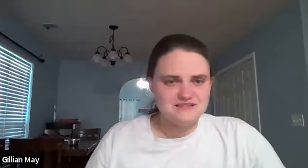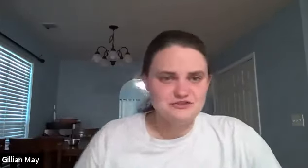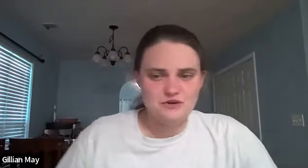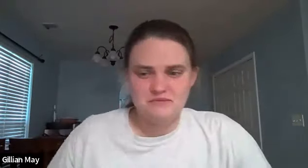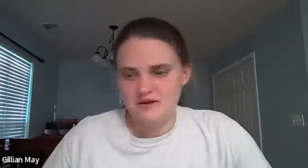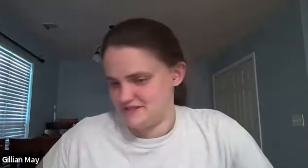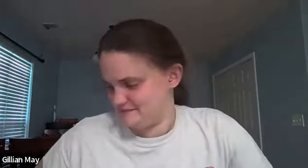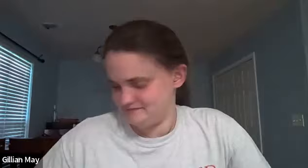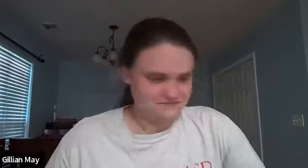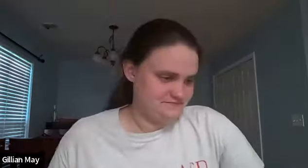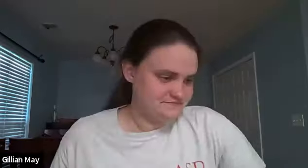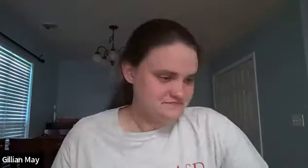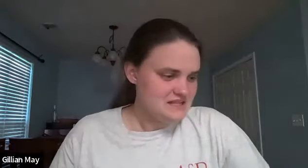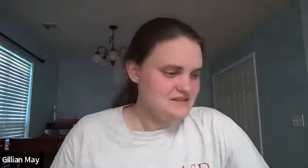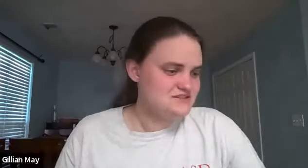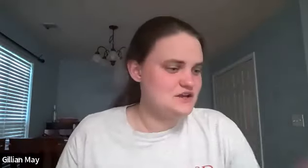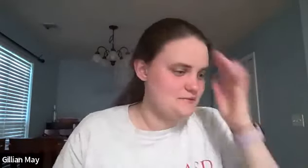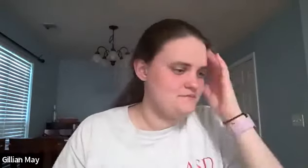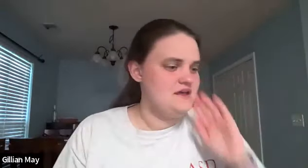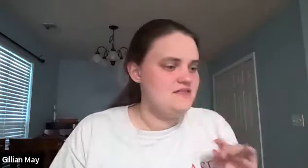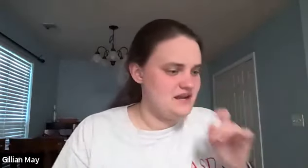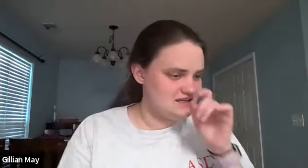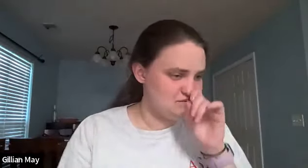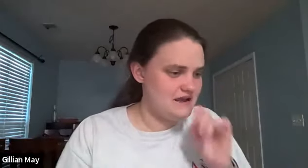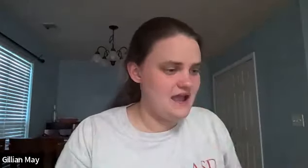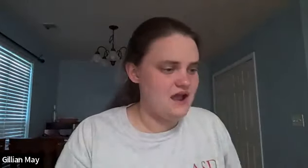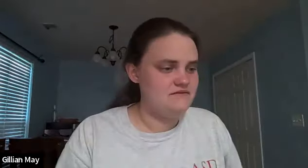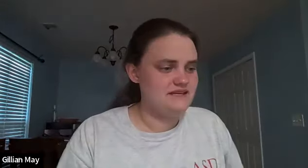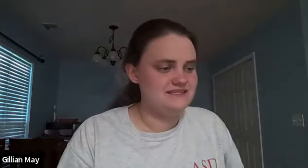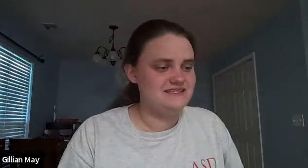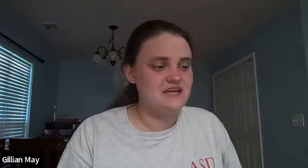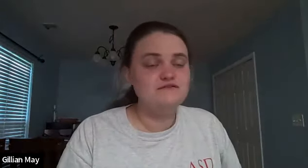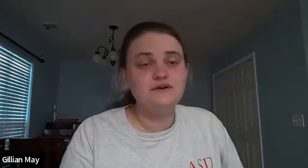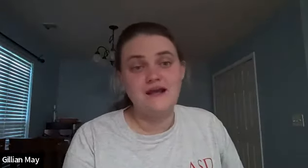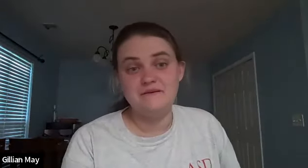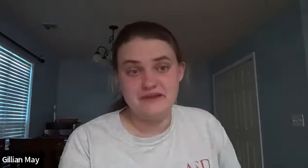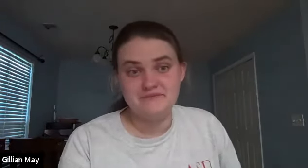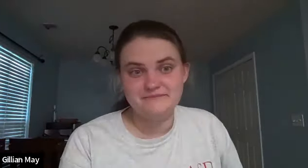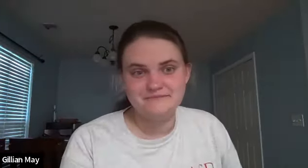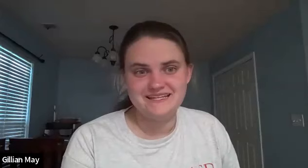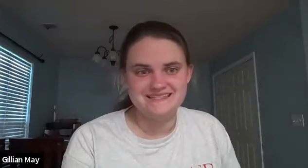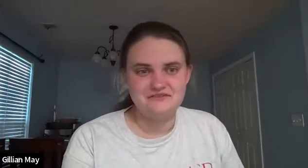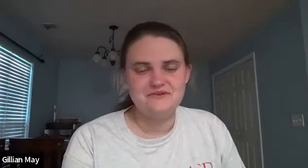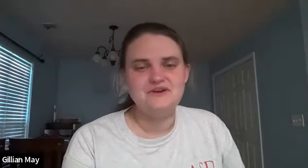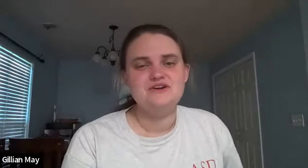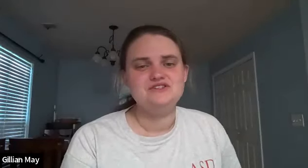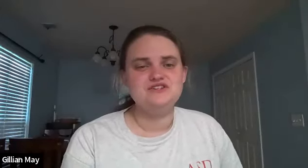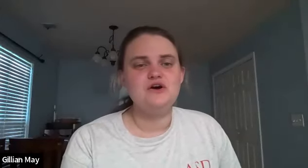last little group, I promise. So the next one I have is the sign for Alabama itself.